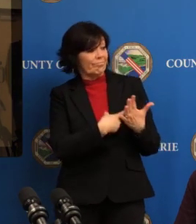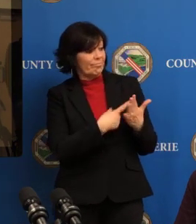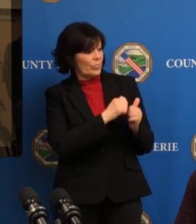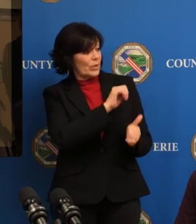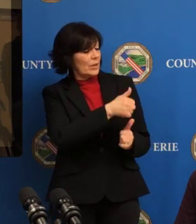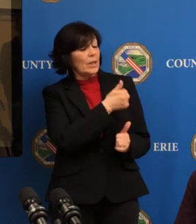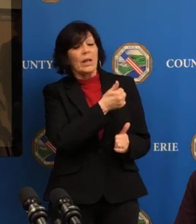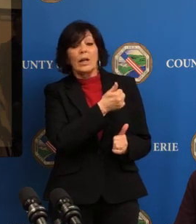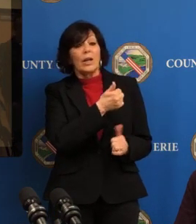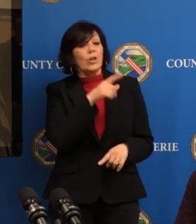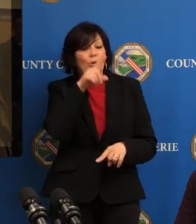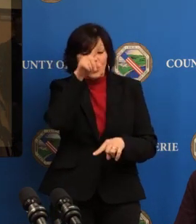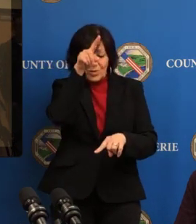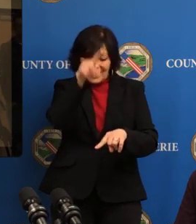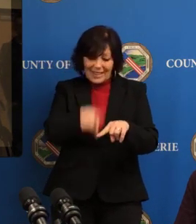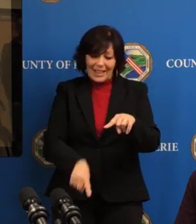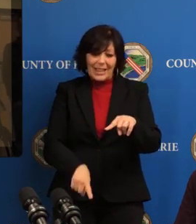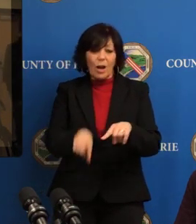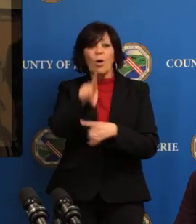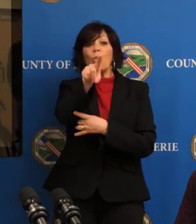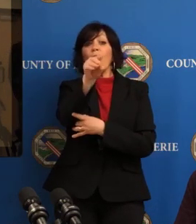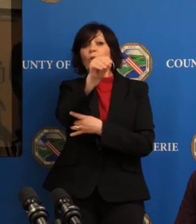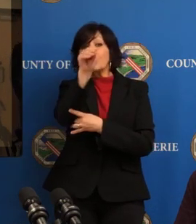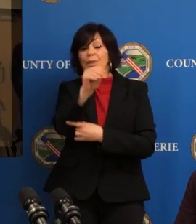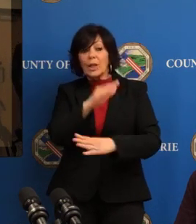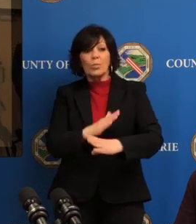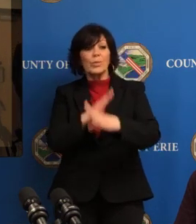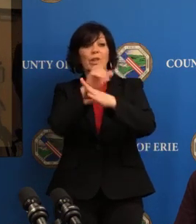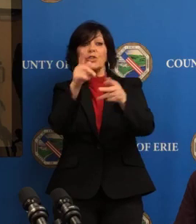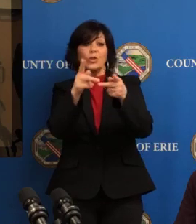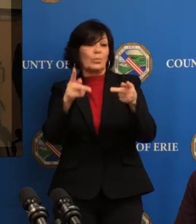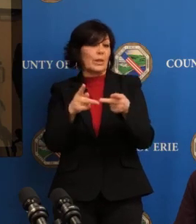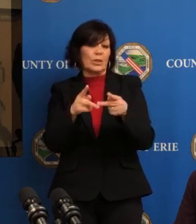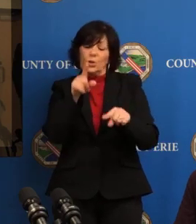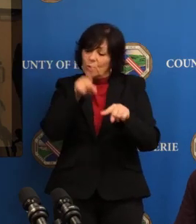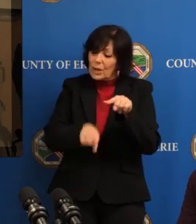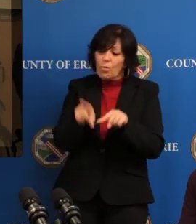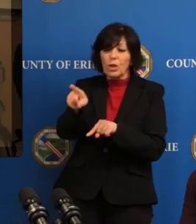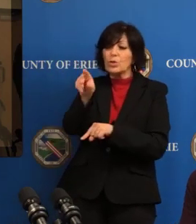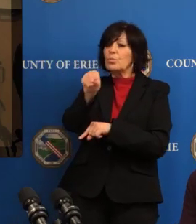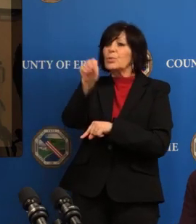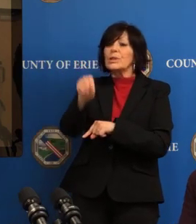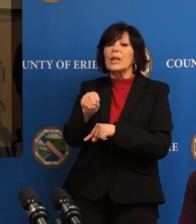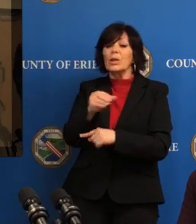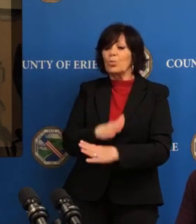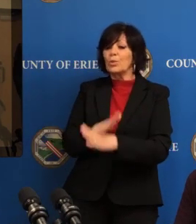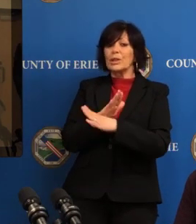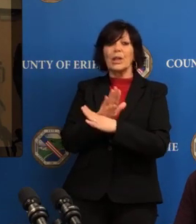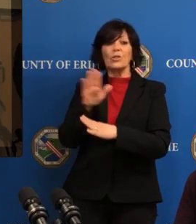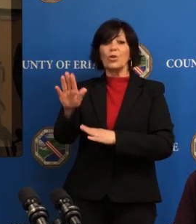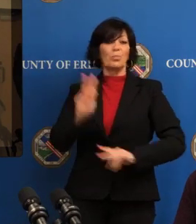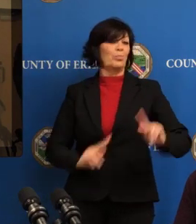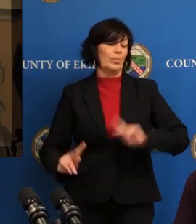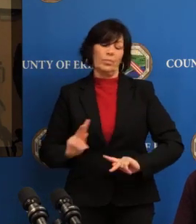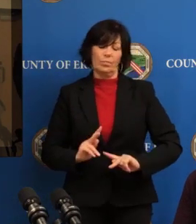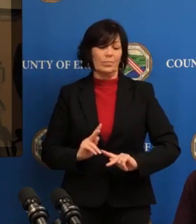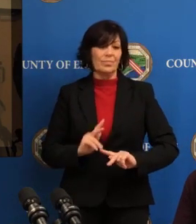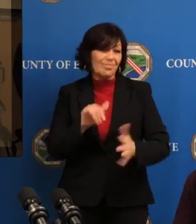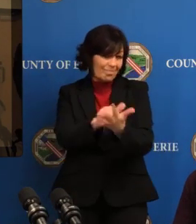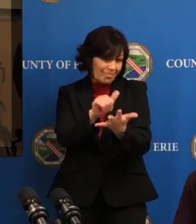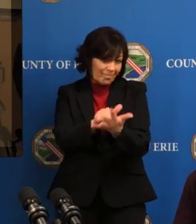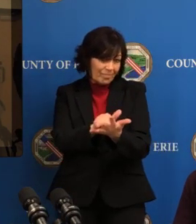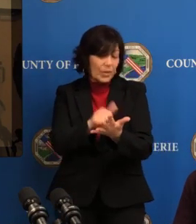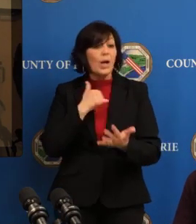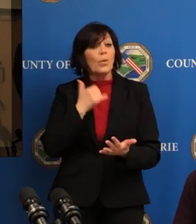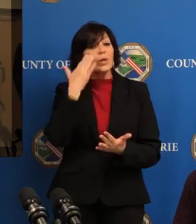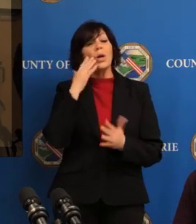you cannot 100% protect your facility. You cannot 100% protect your congregants. And we know a lot of the people who